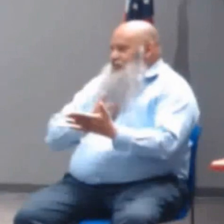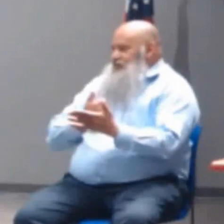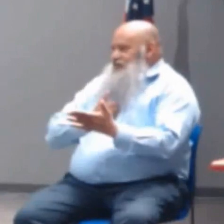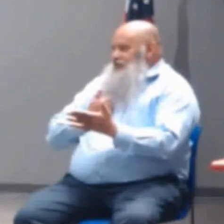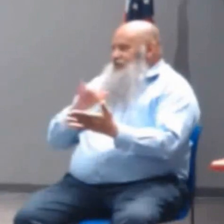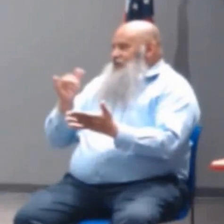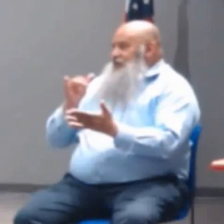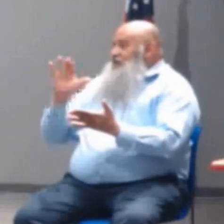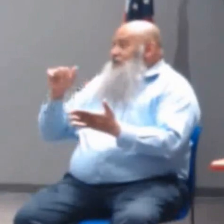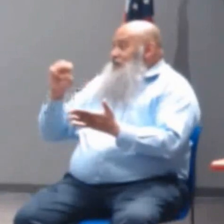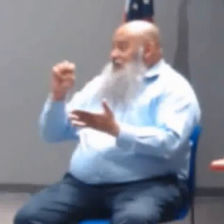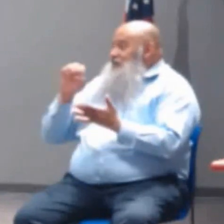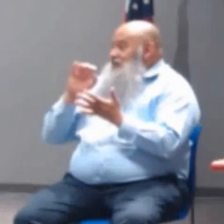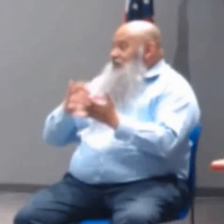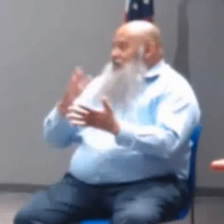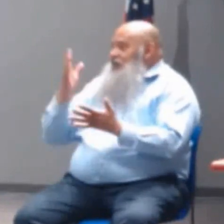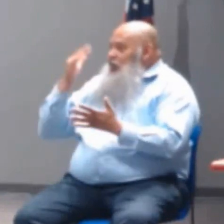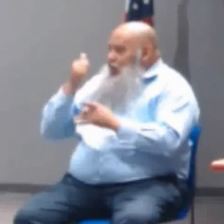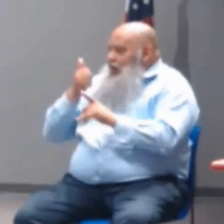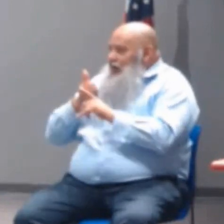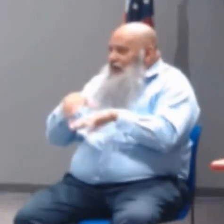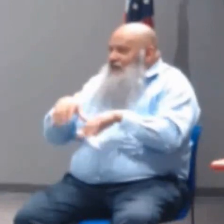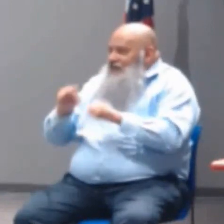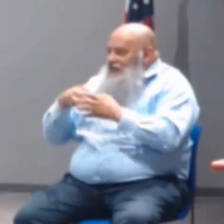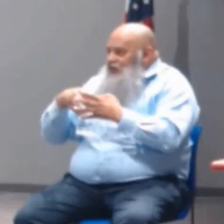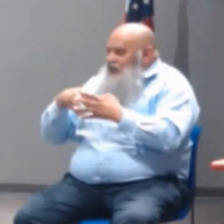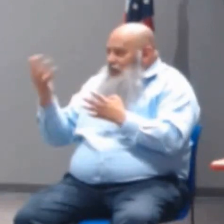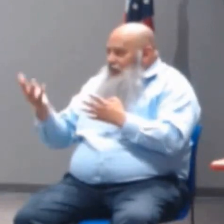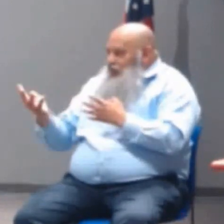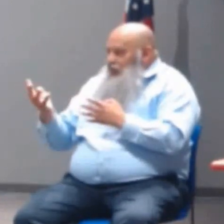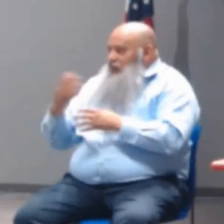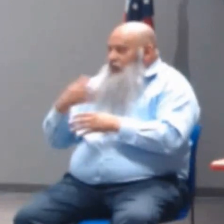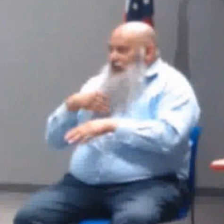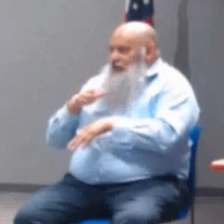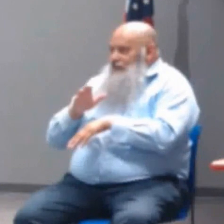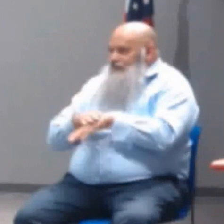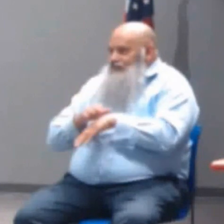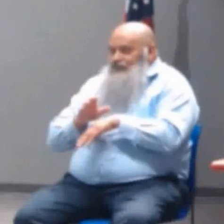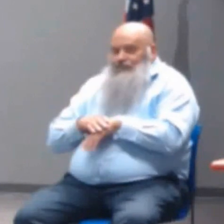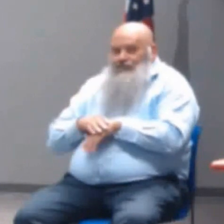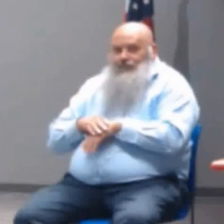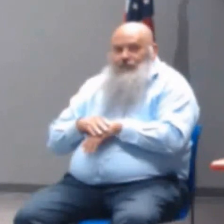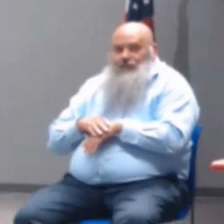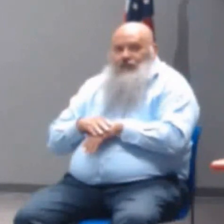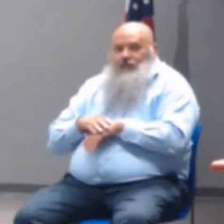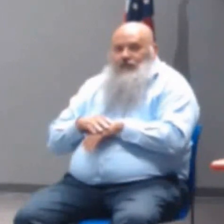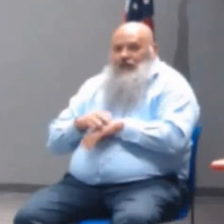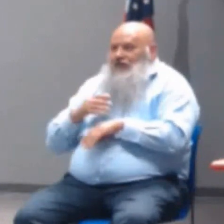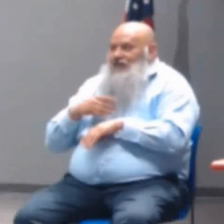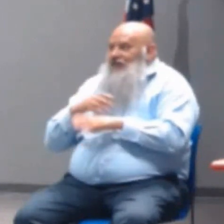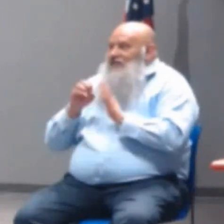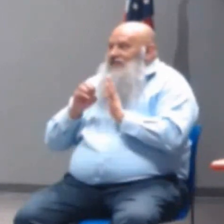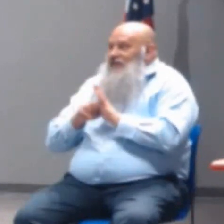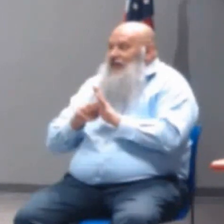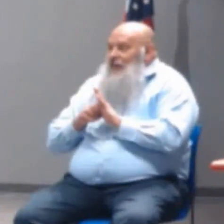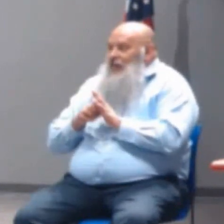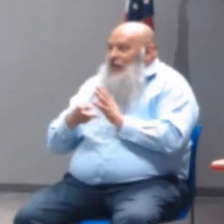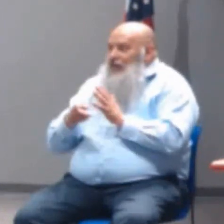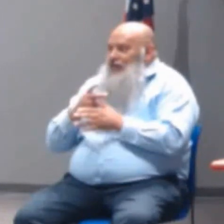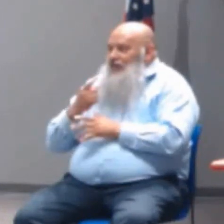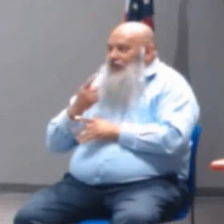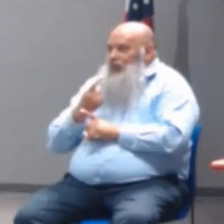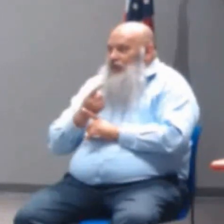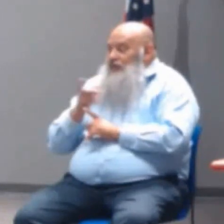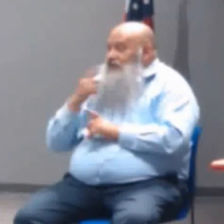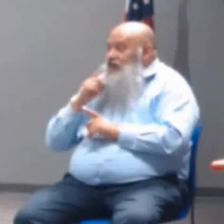case study in why it takes a rainbow. And I caution that I'm a sample population of one. And there's a